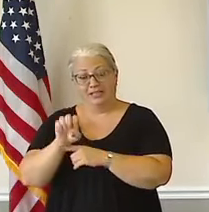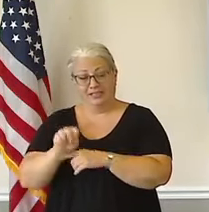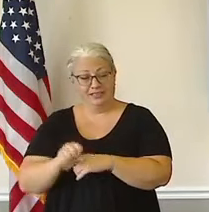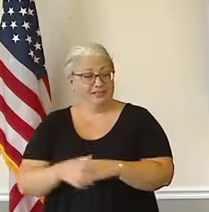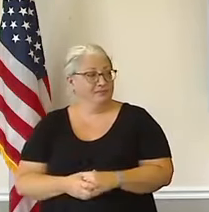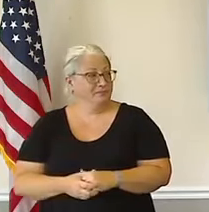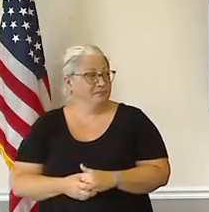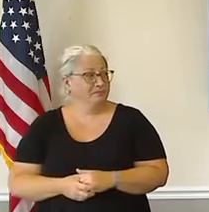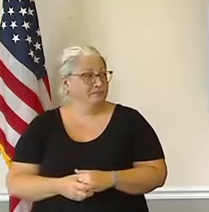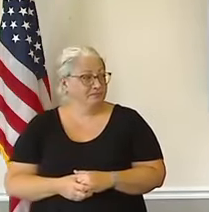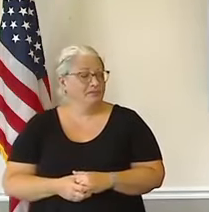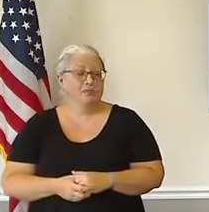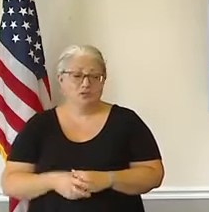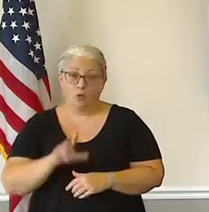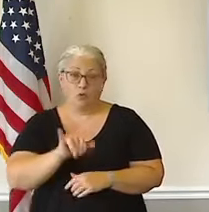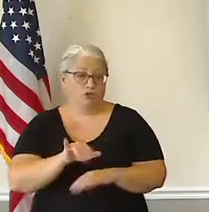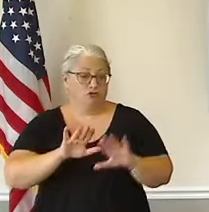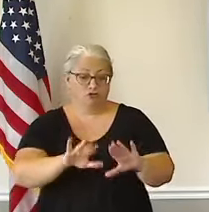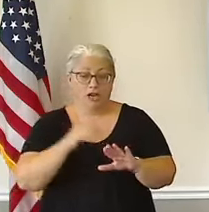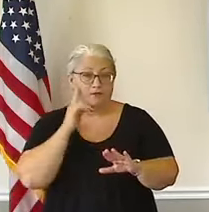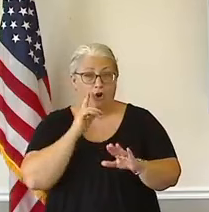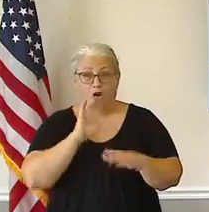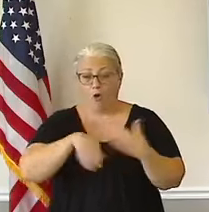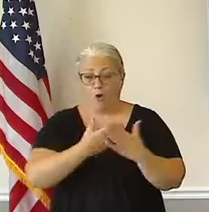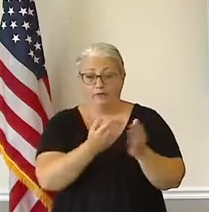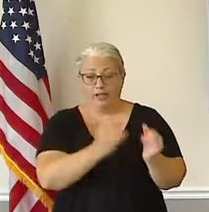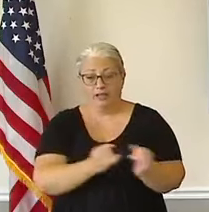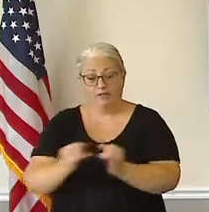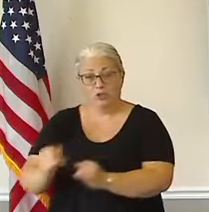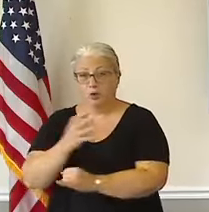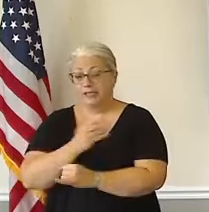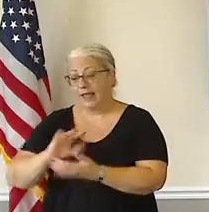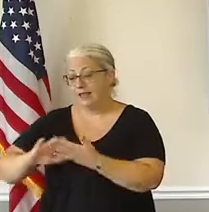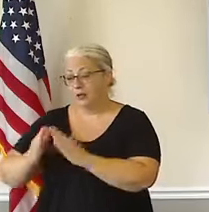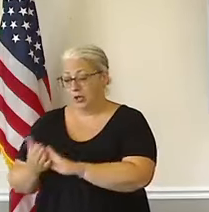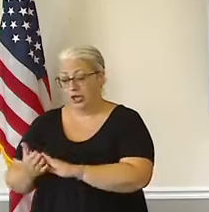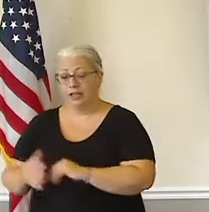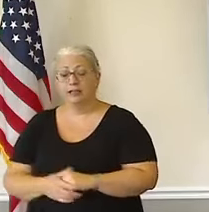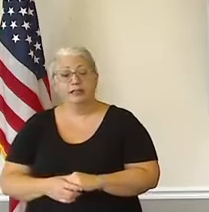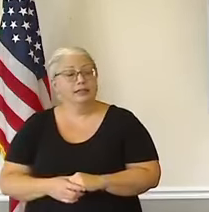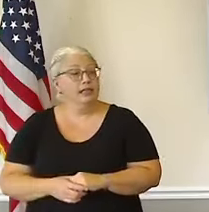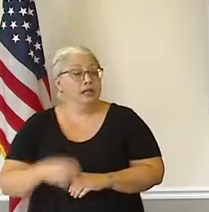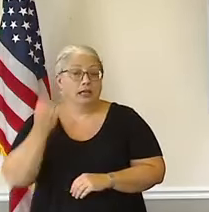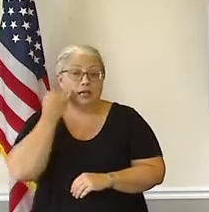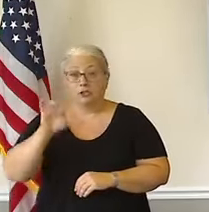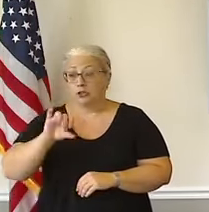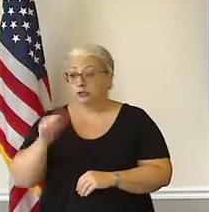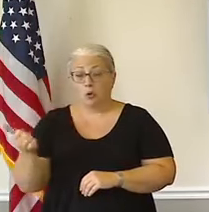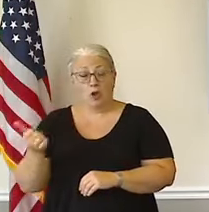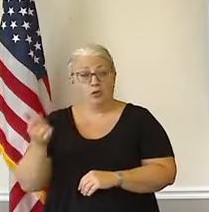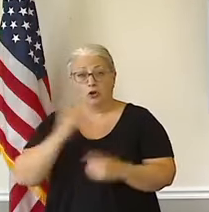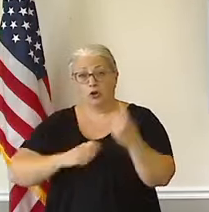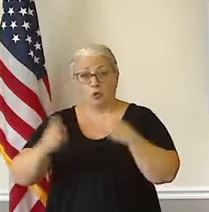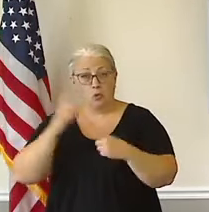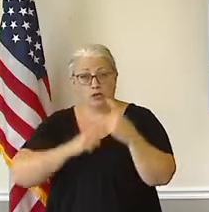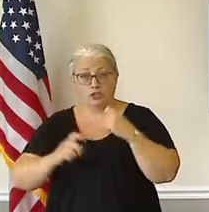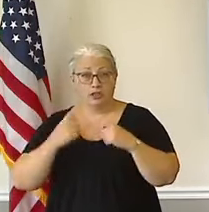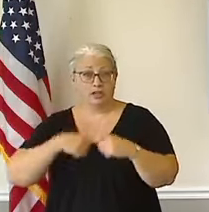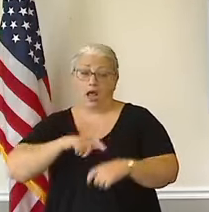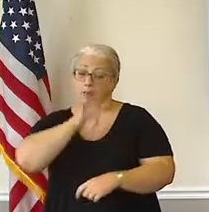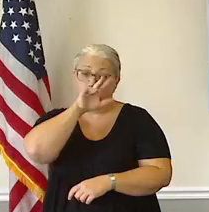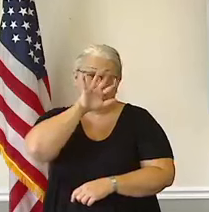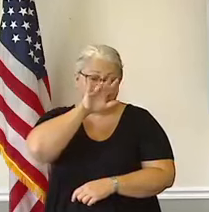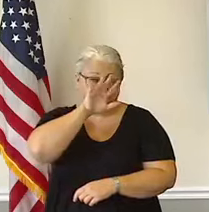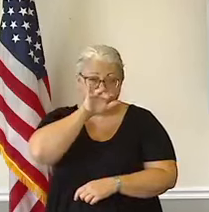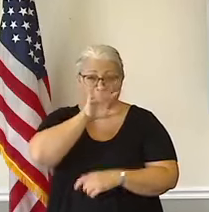individuals. And certainly for the community. If there are no other questions, we've been at this for 54 minutes. I think